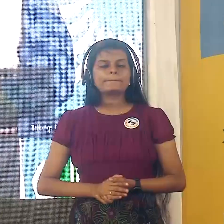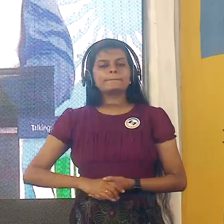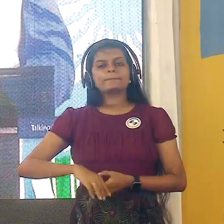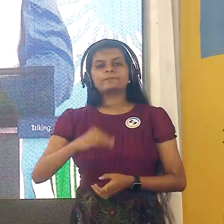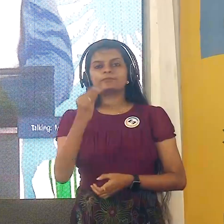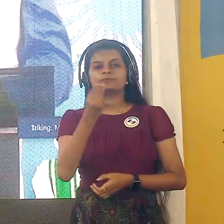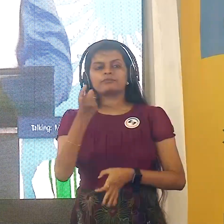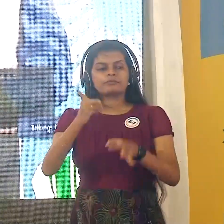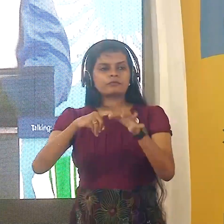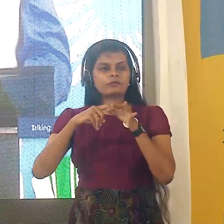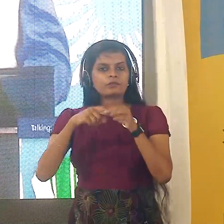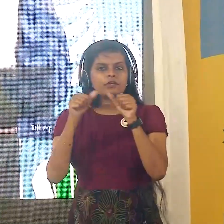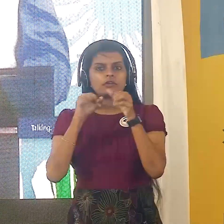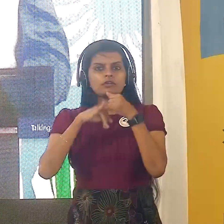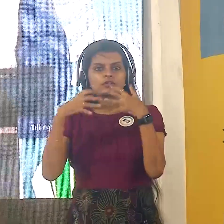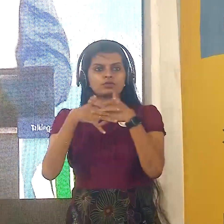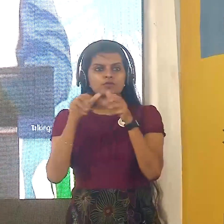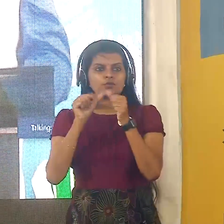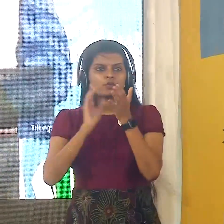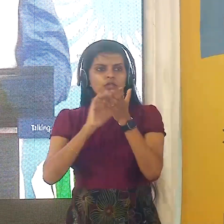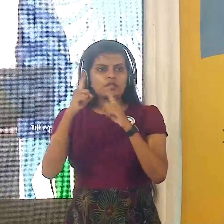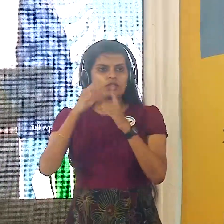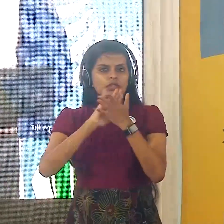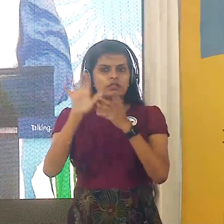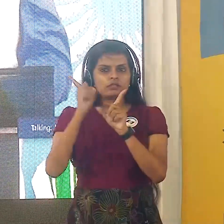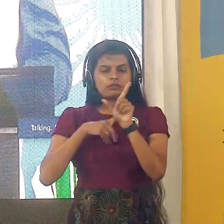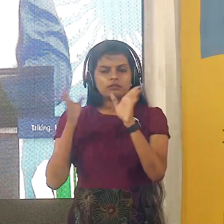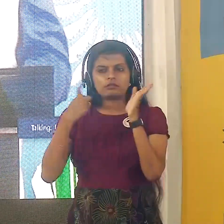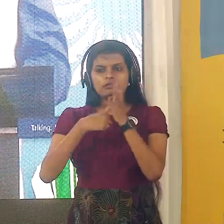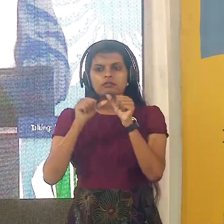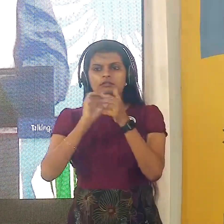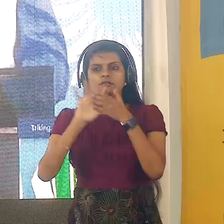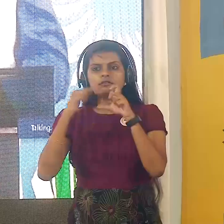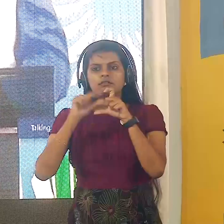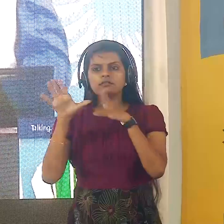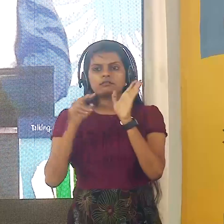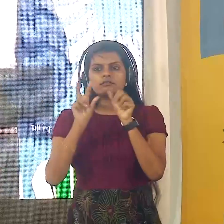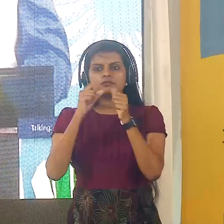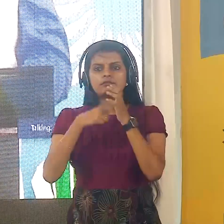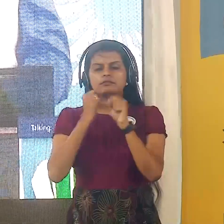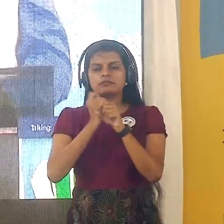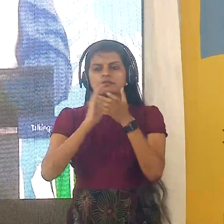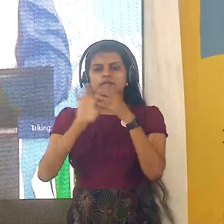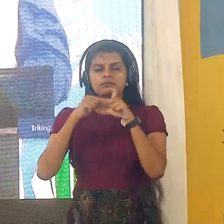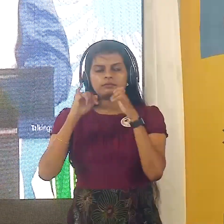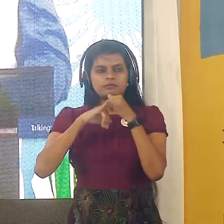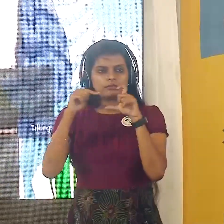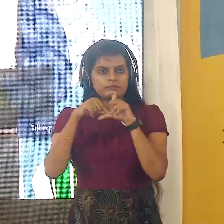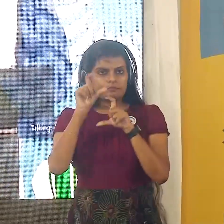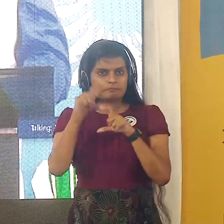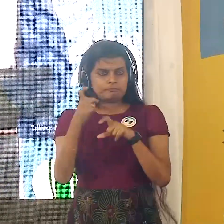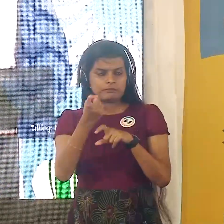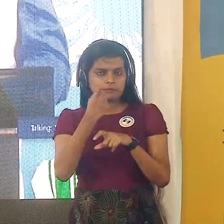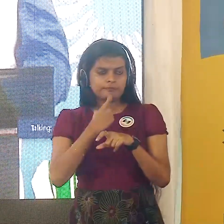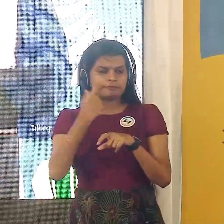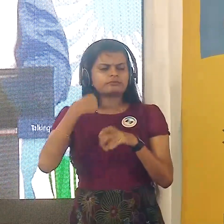from Dr. Ashwati Rachel Verghese from GIFT. How are we placed in disaster